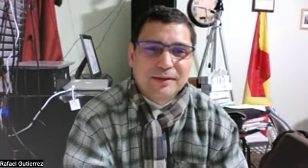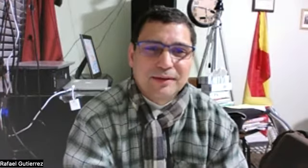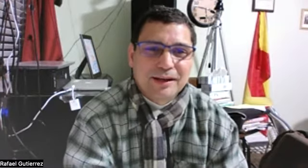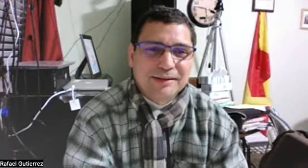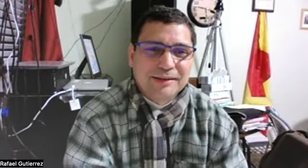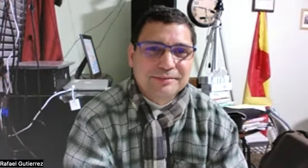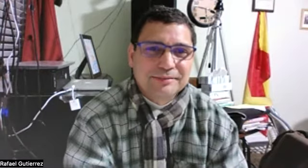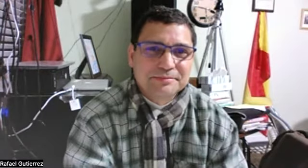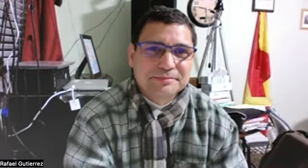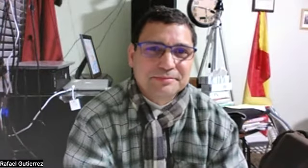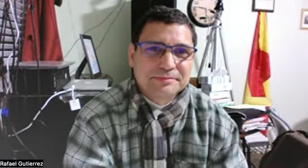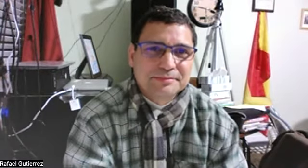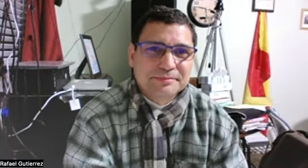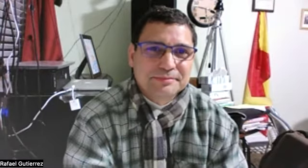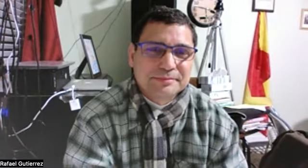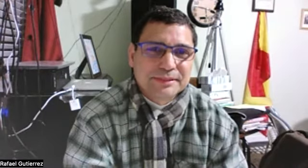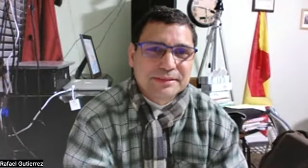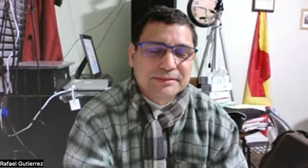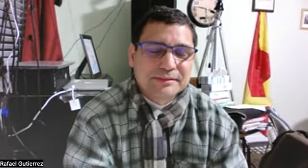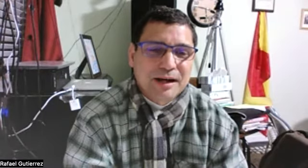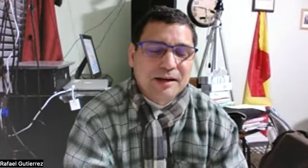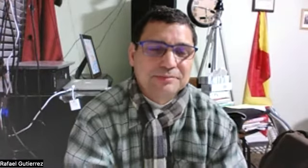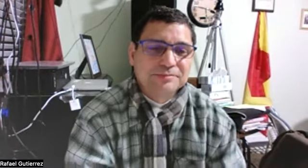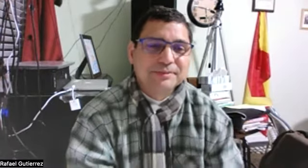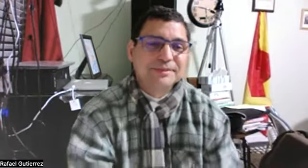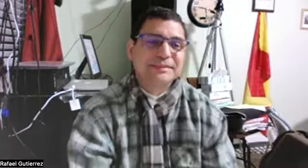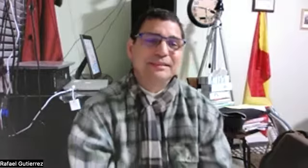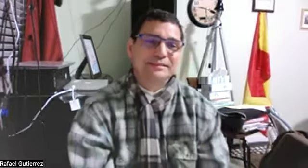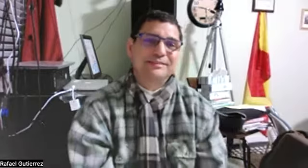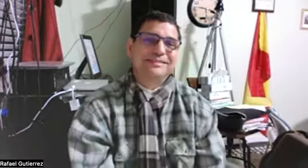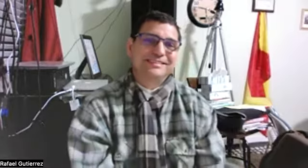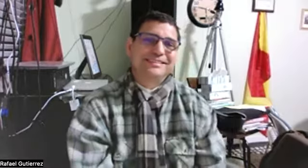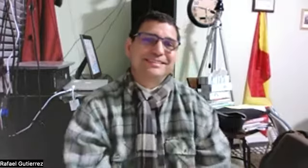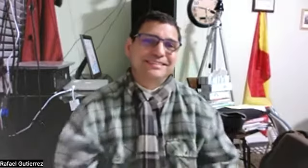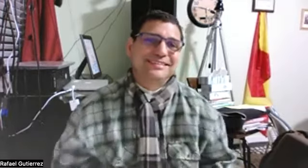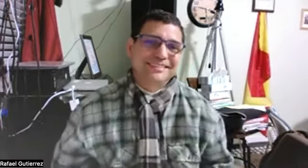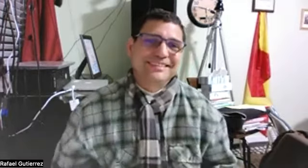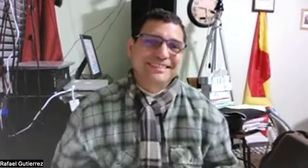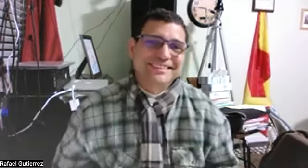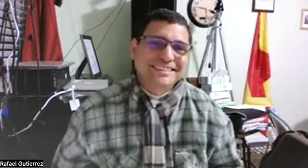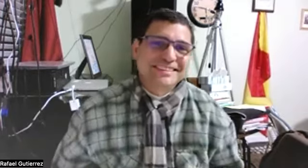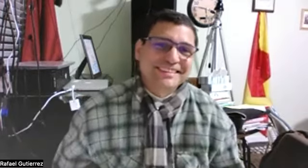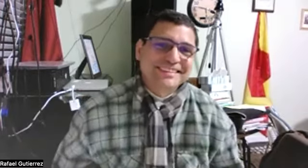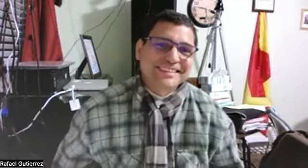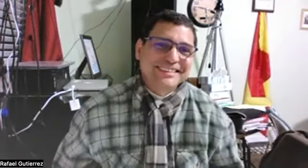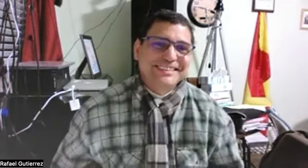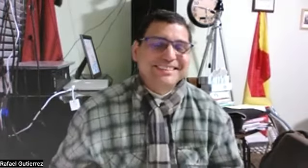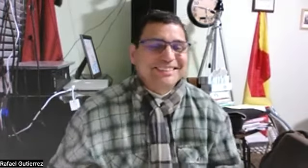wow. Football play. Yeah. Wow. So I'm kind of like, I don't know if I want to watch it.